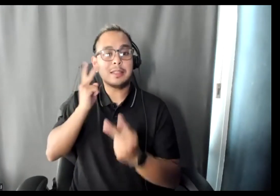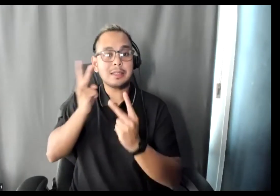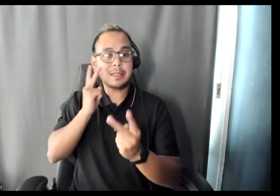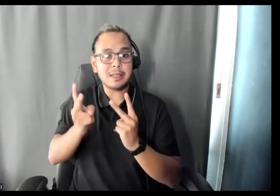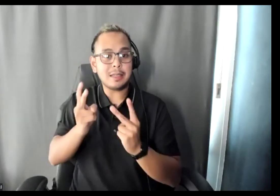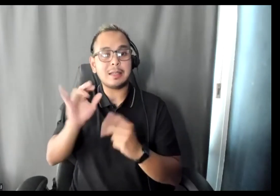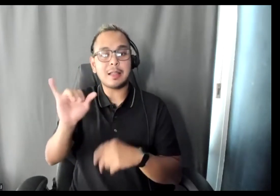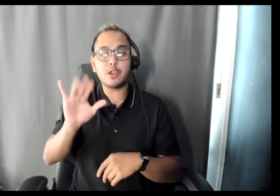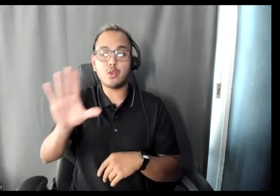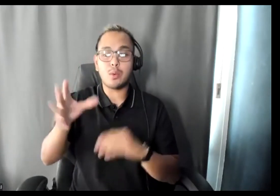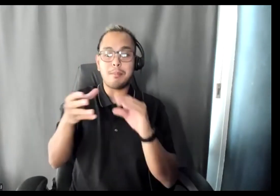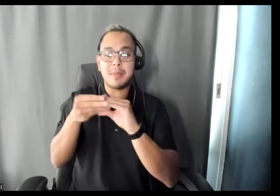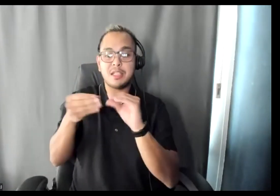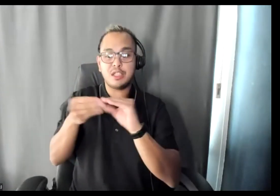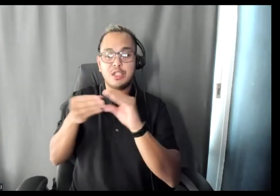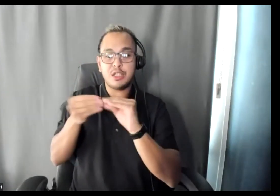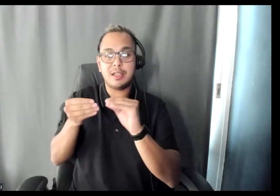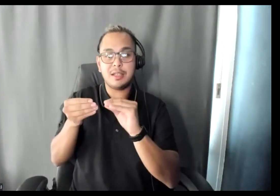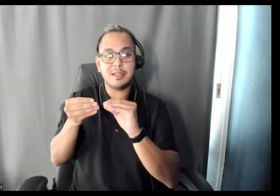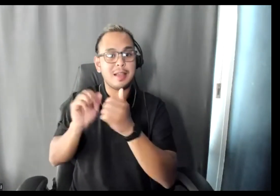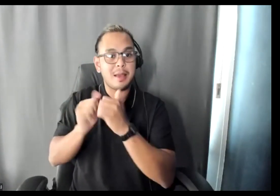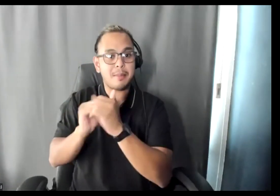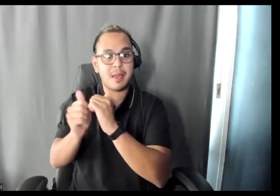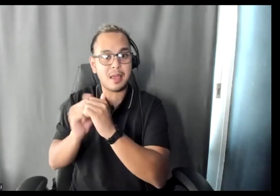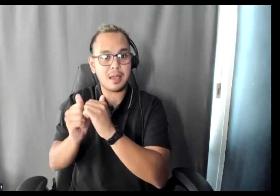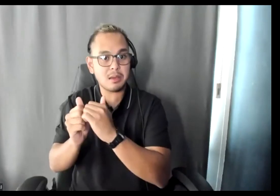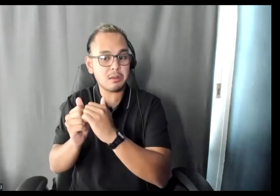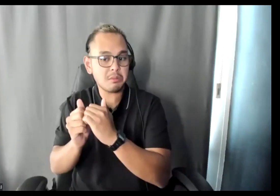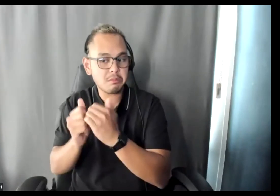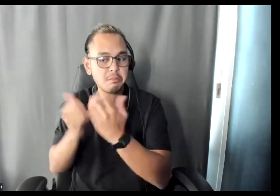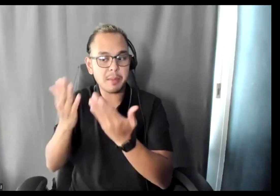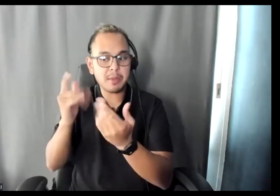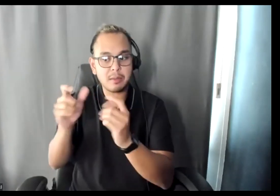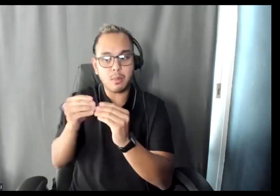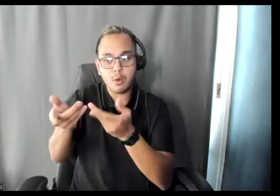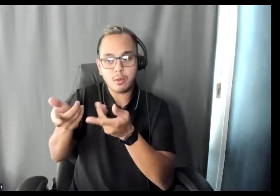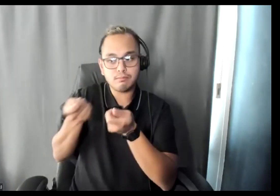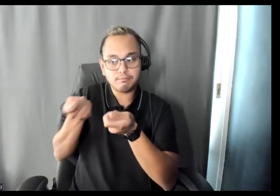current messaging campaign is, or where you need a little more work to do.